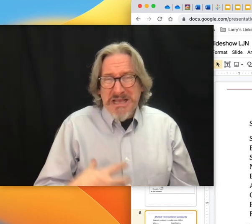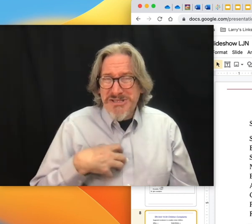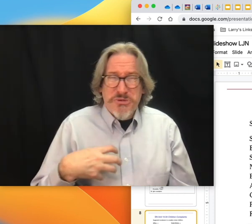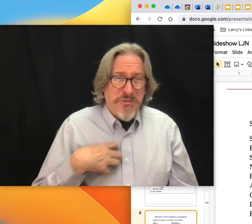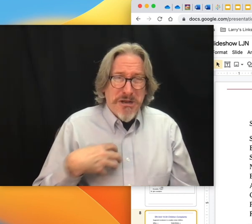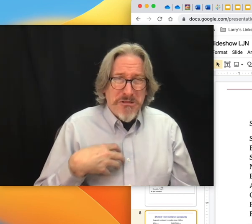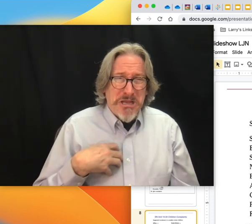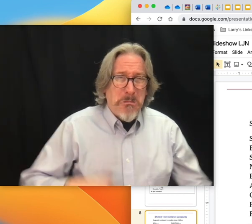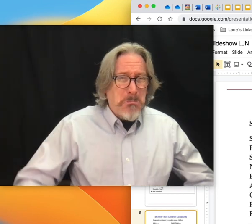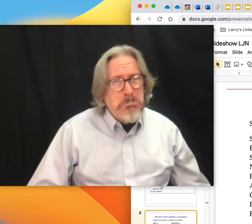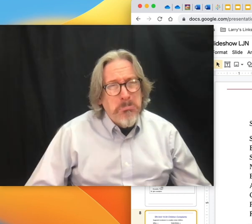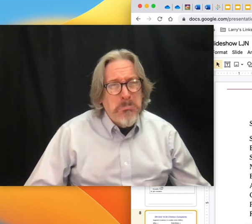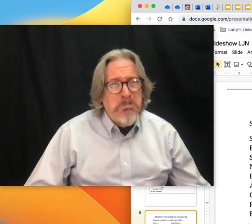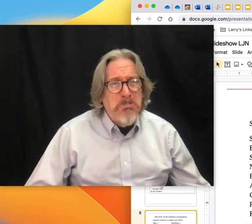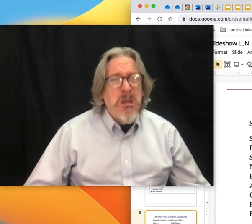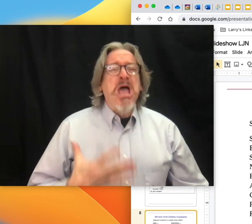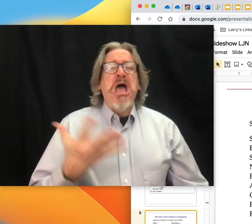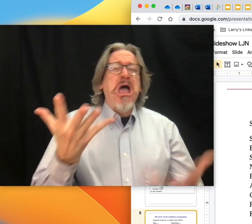Little kids who complain all the time.